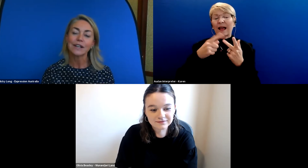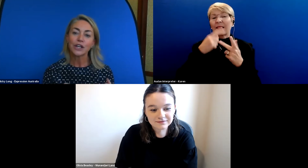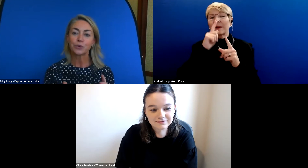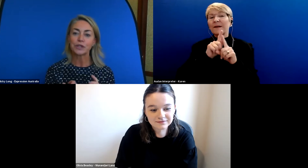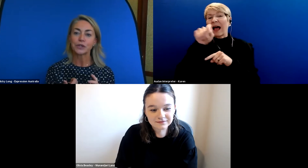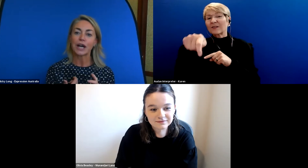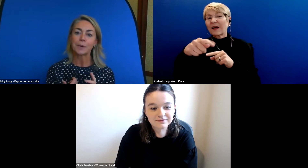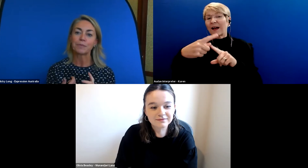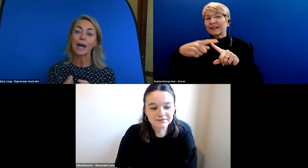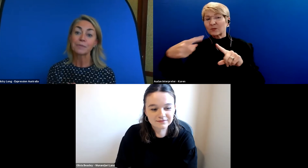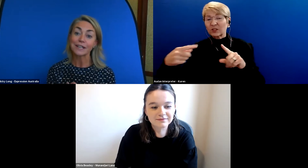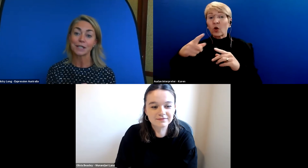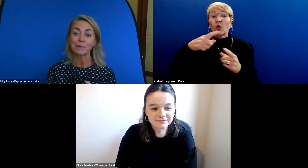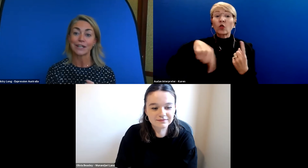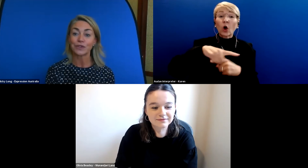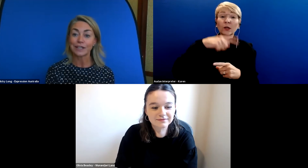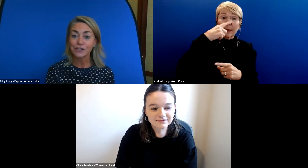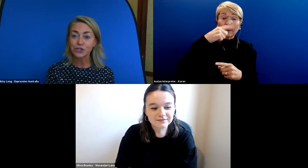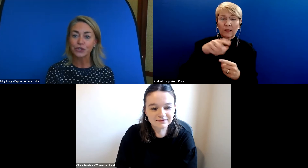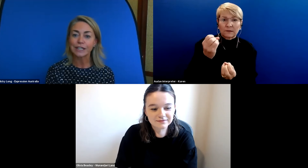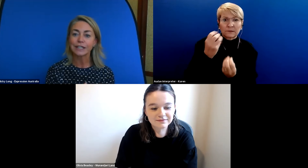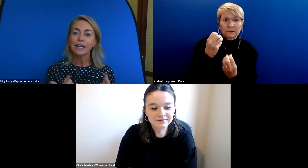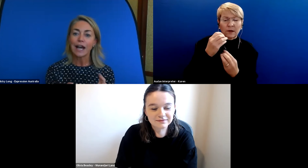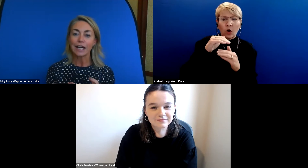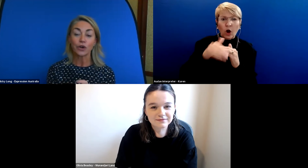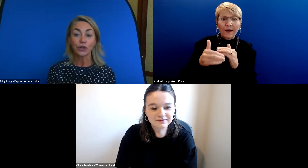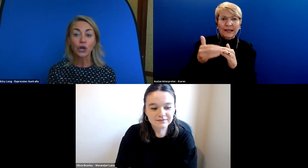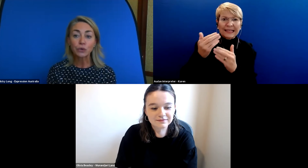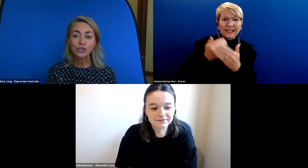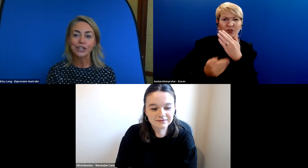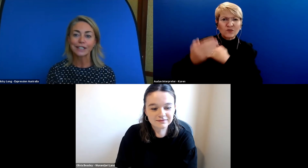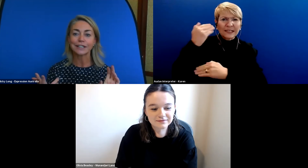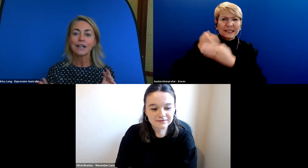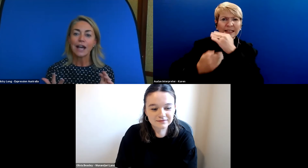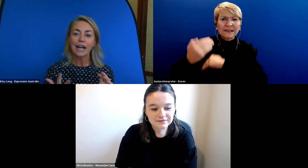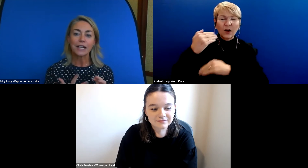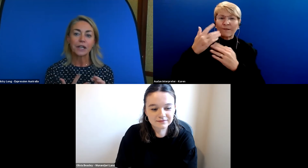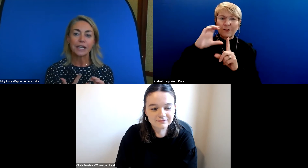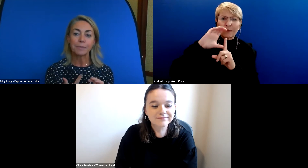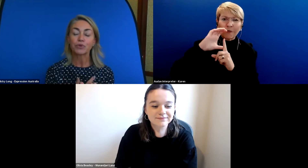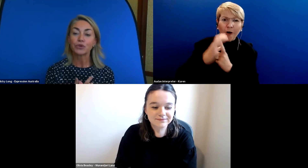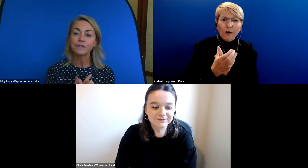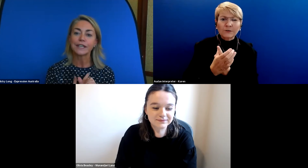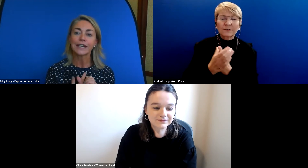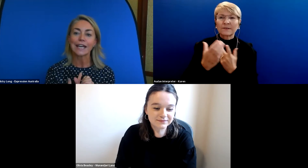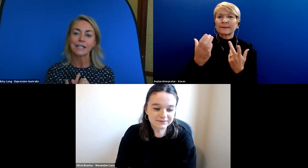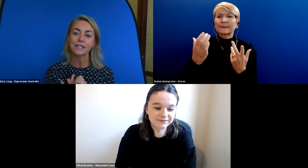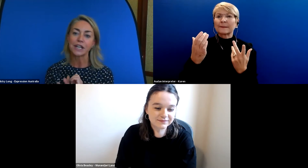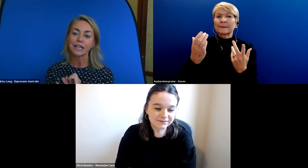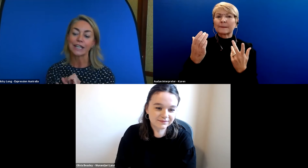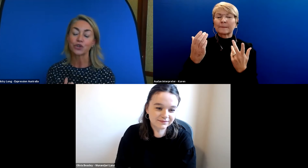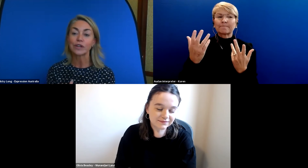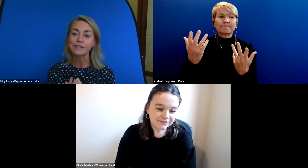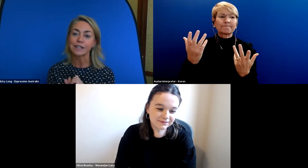Australia, who were updating me on the history, on the culture, improving